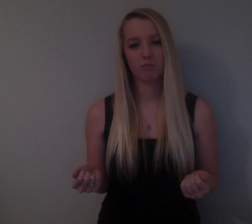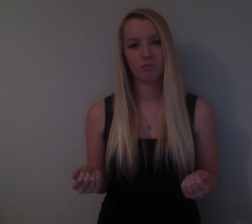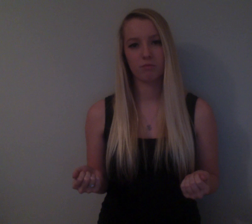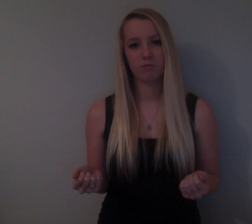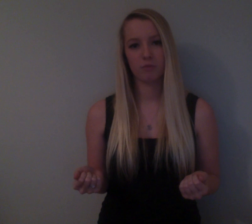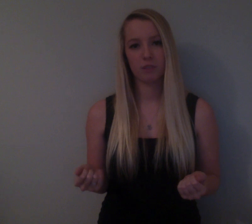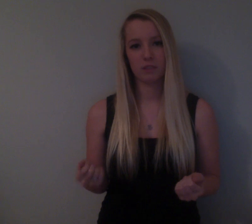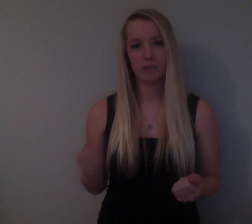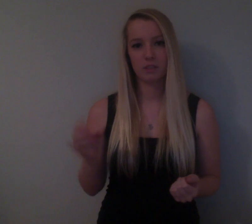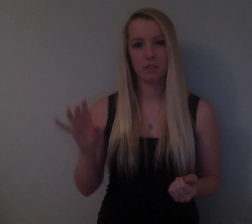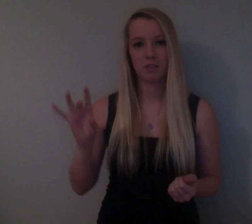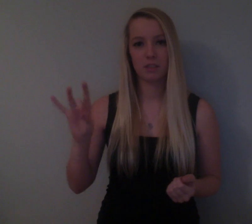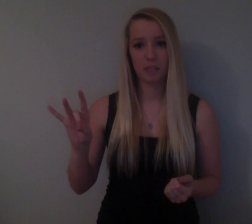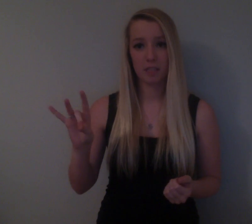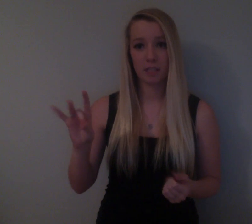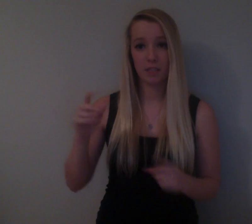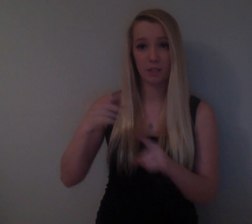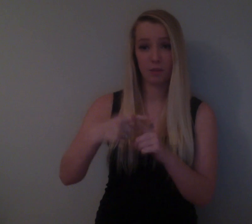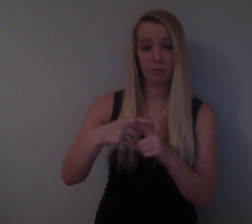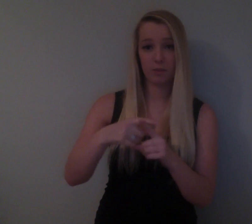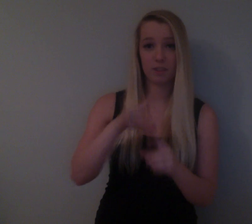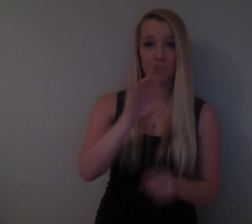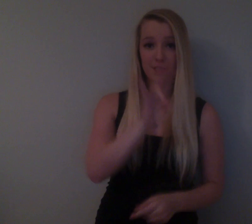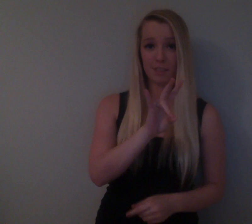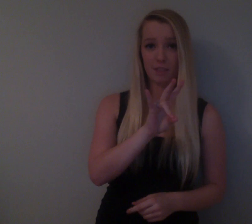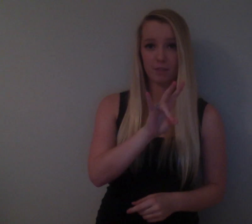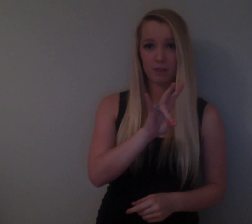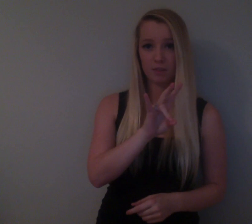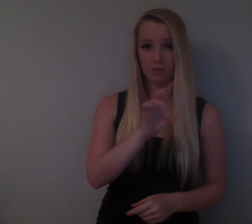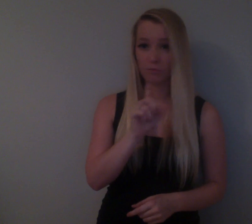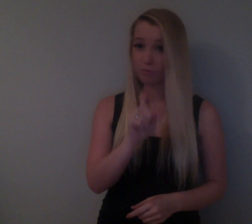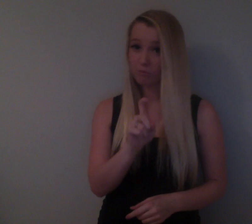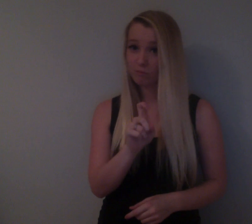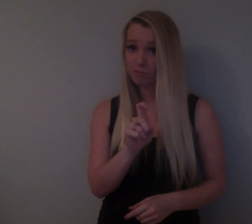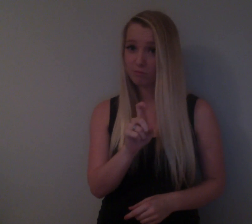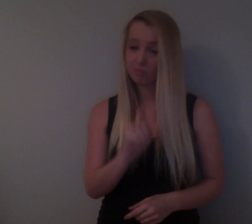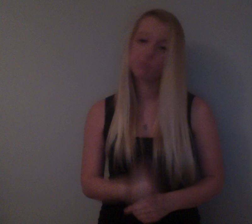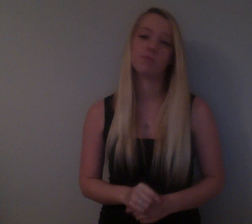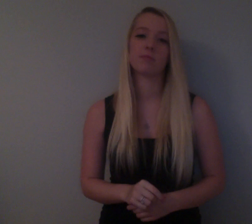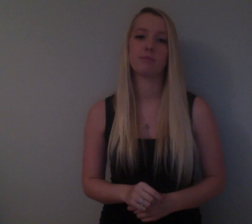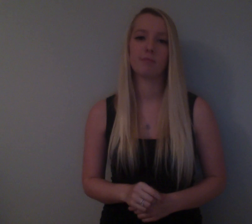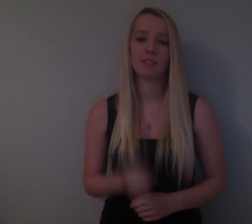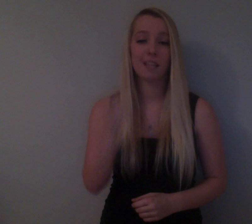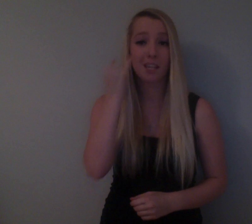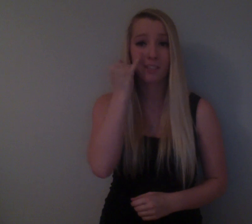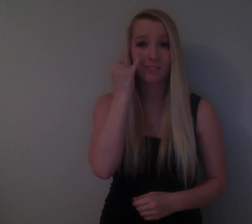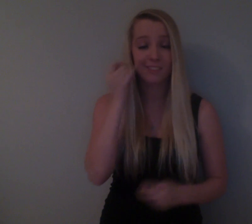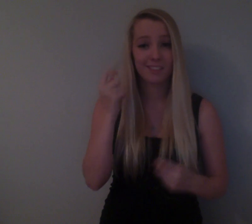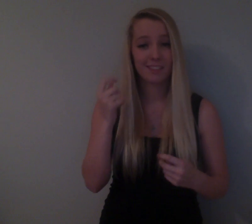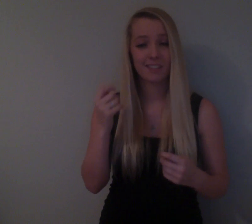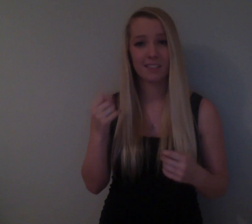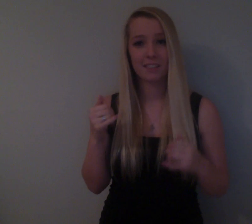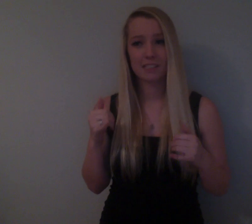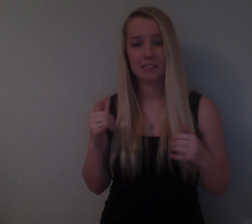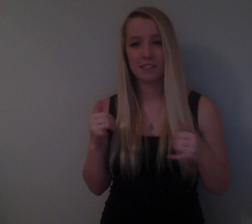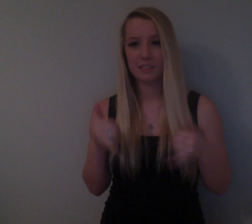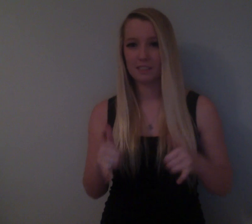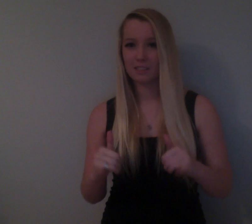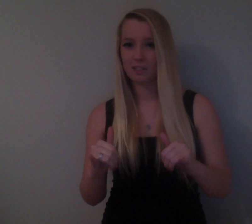8 plus 7? Well, if you can still read this, 8 is right here, right? We're going to